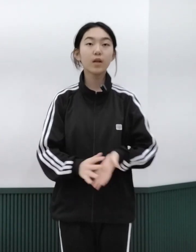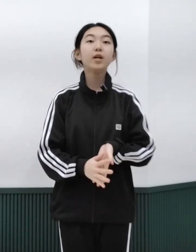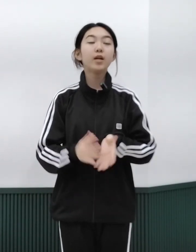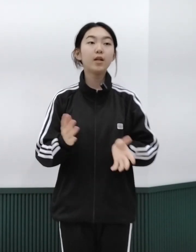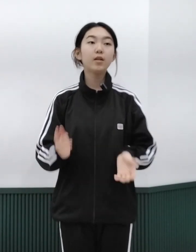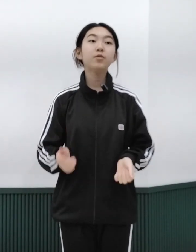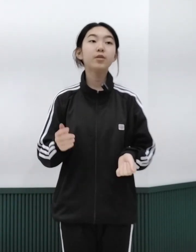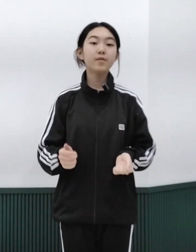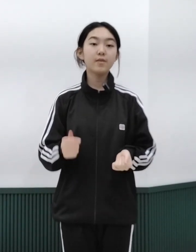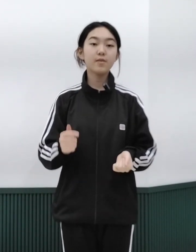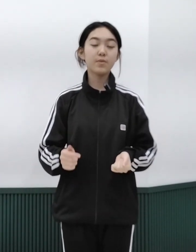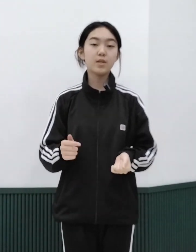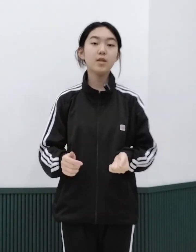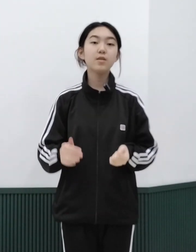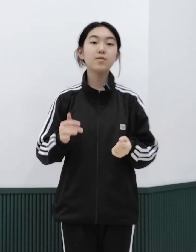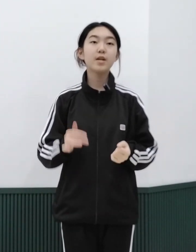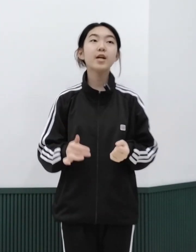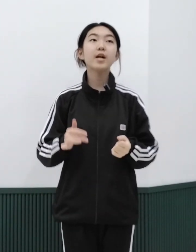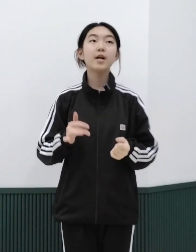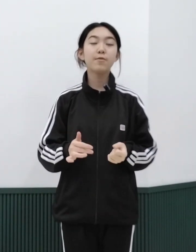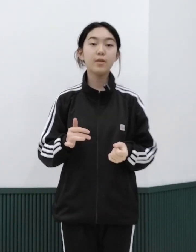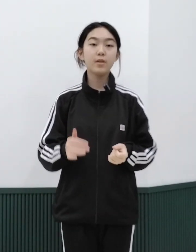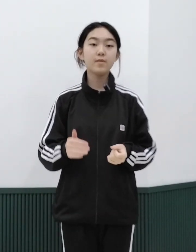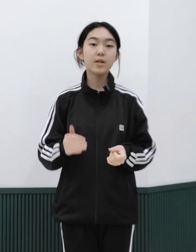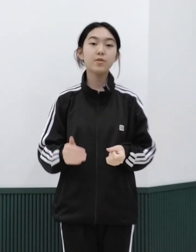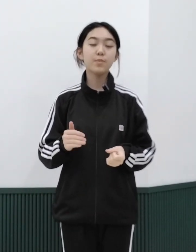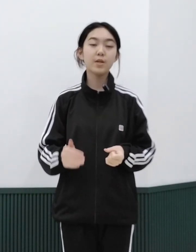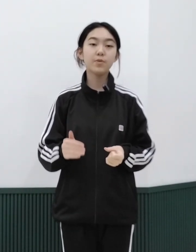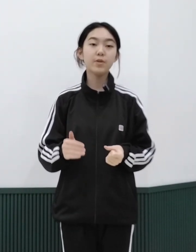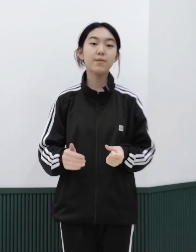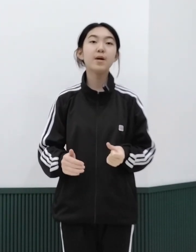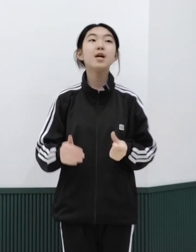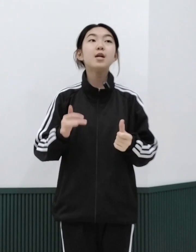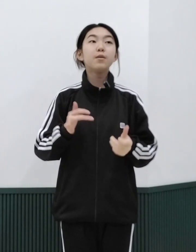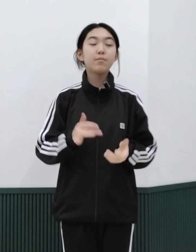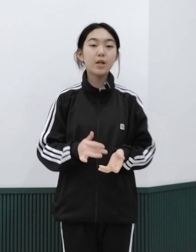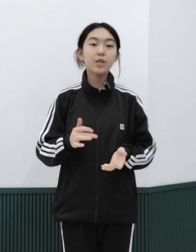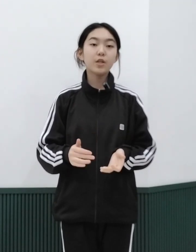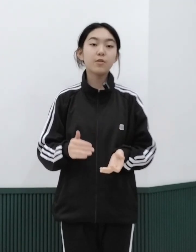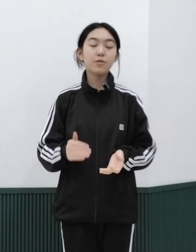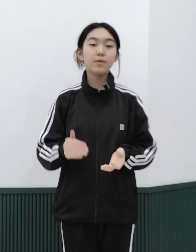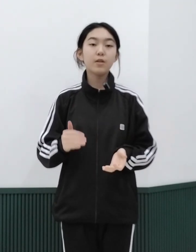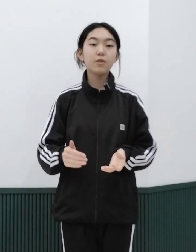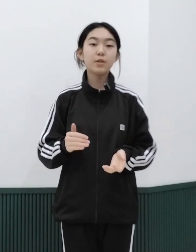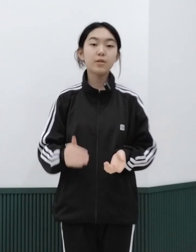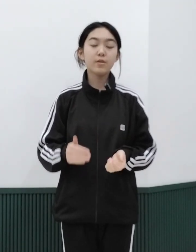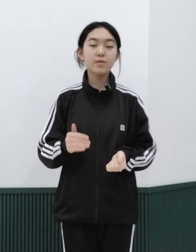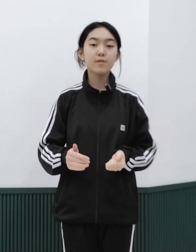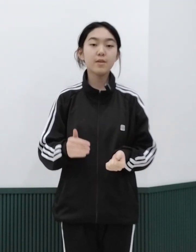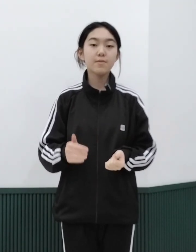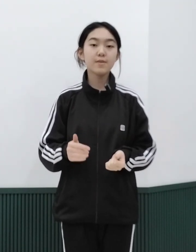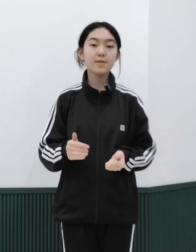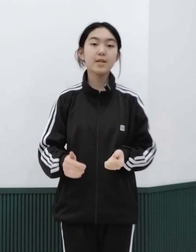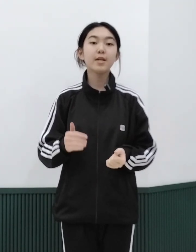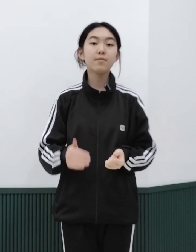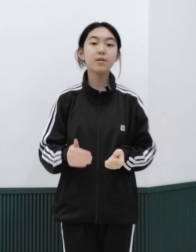Hello, this is Wendy. Today, I will accept my comment, My Shadow by Robert Lester Stevenson. I have a